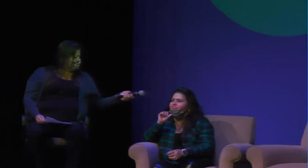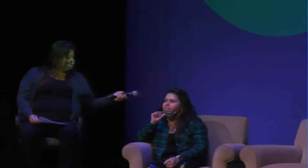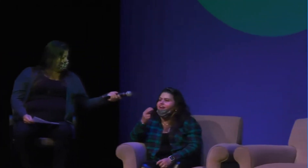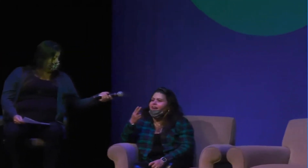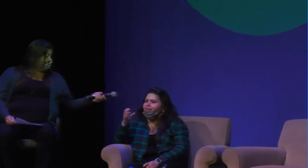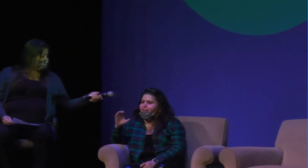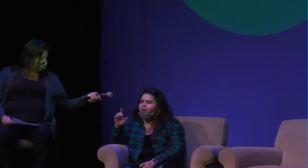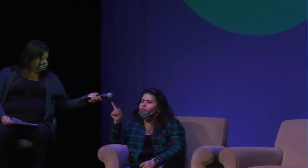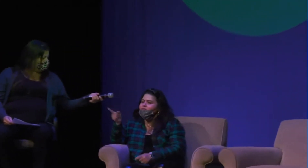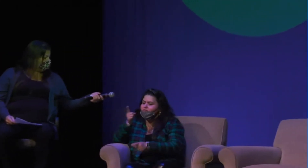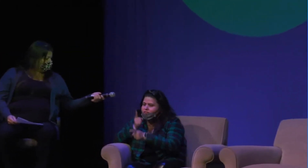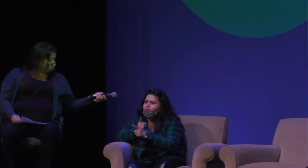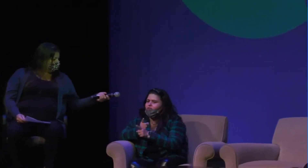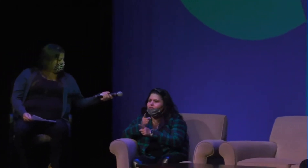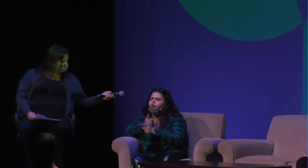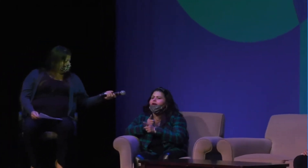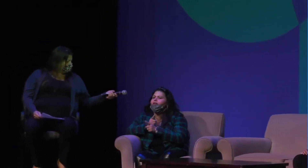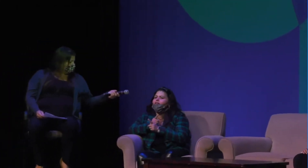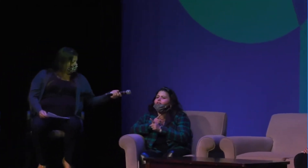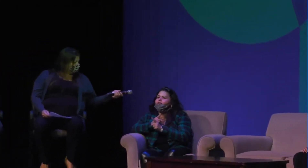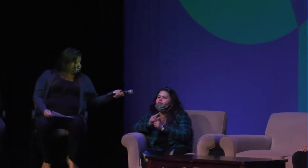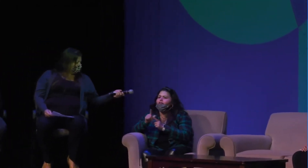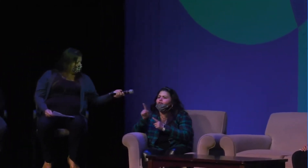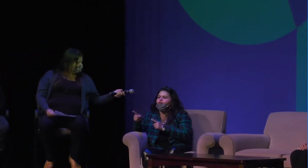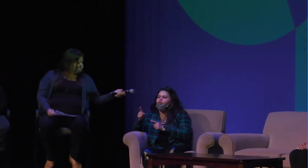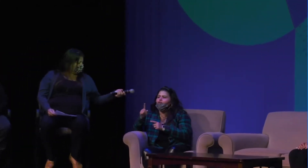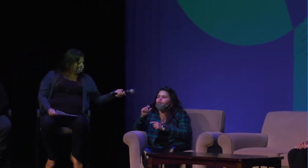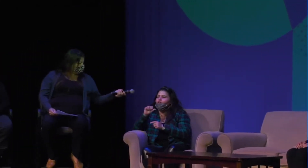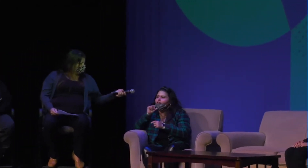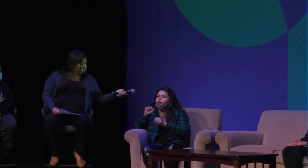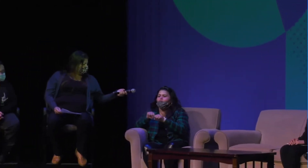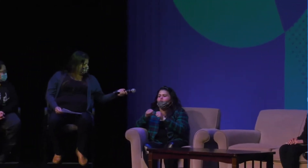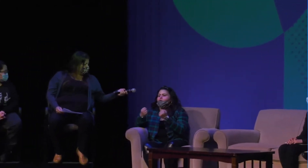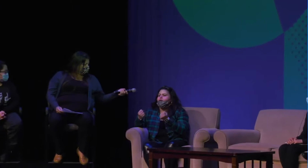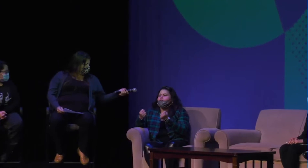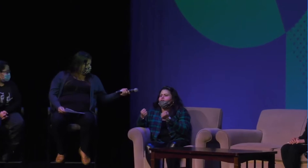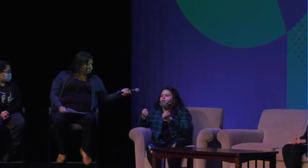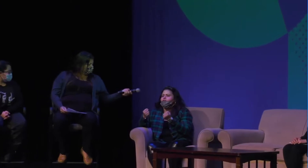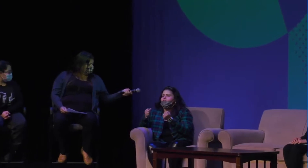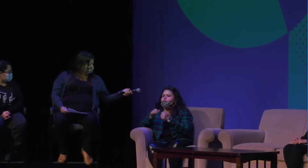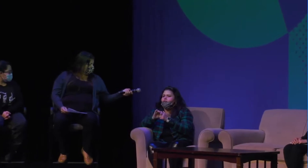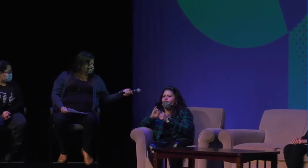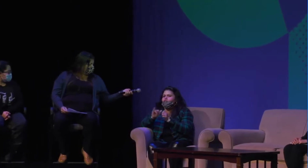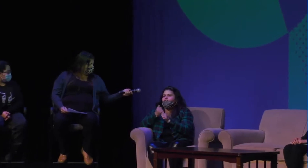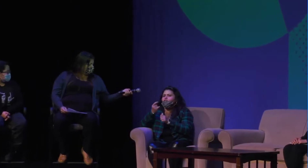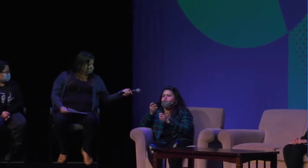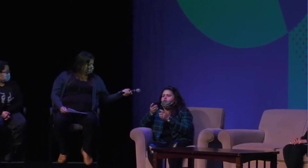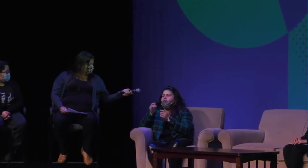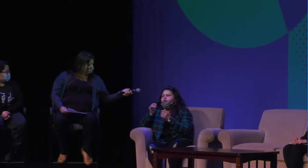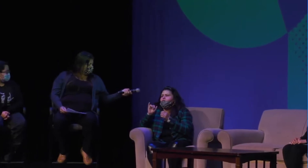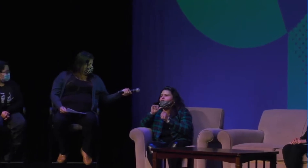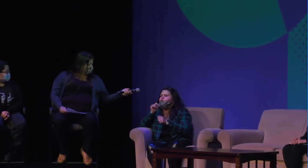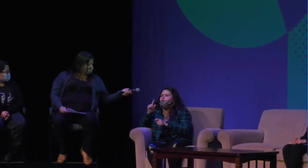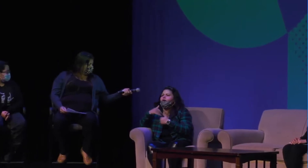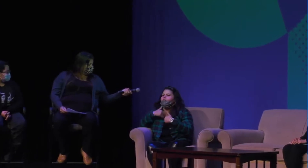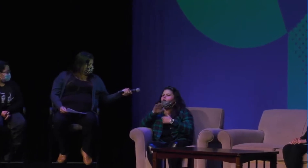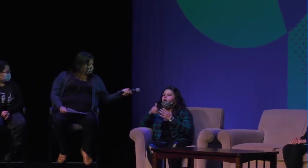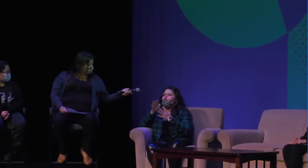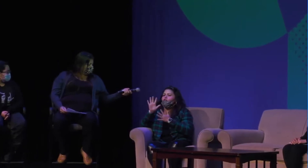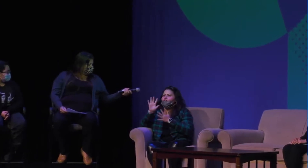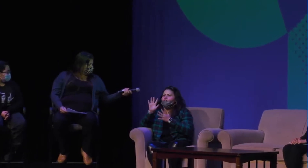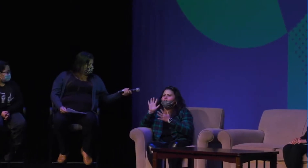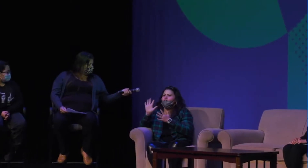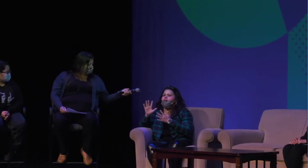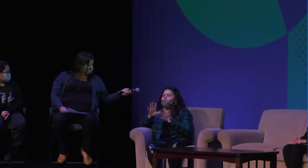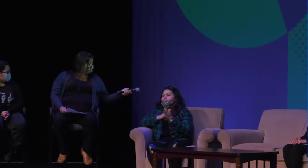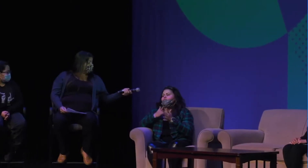Deaf is not handicapped, right? You're not broken. It's just you don't have all